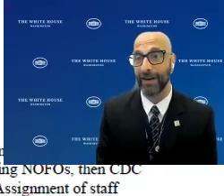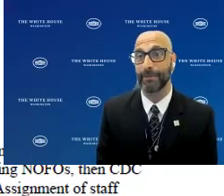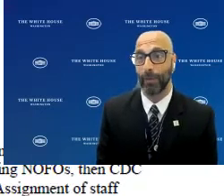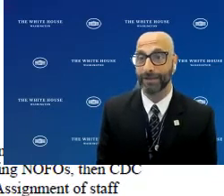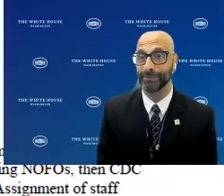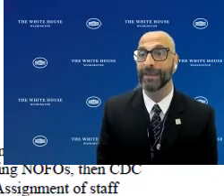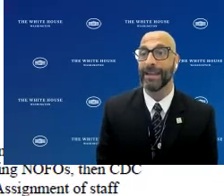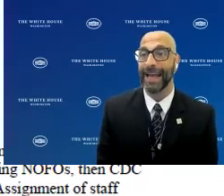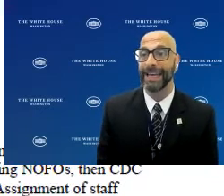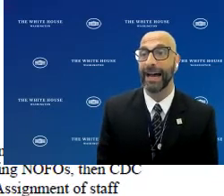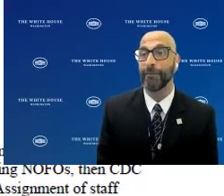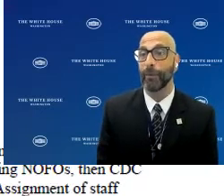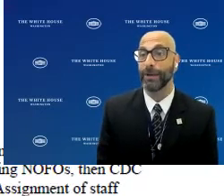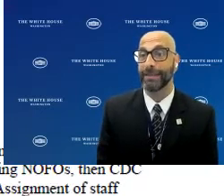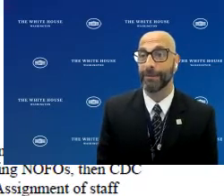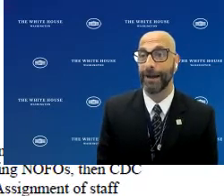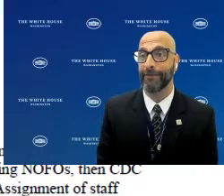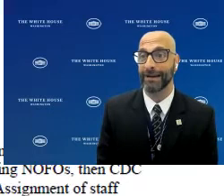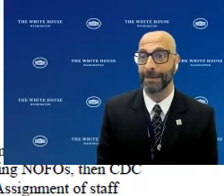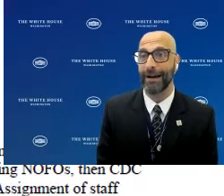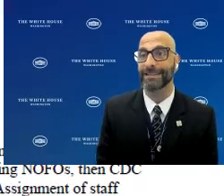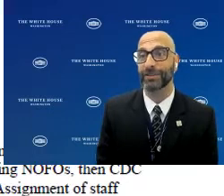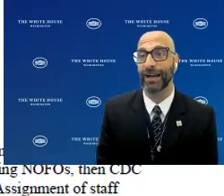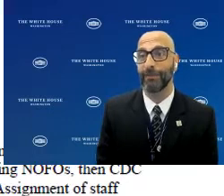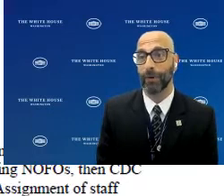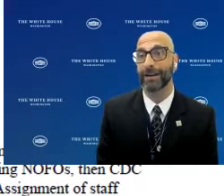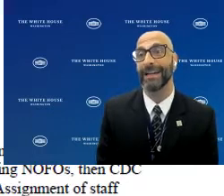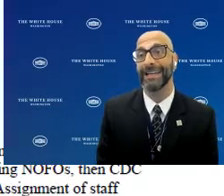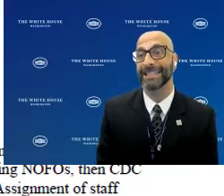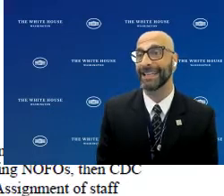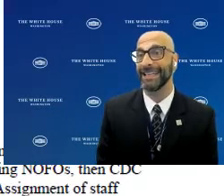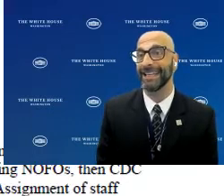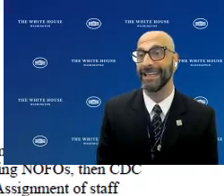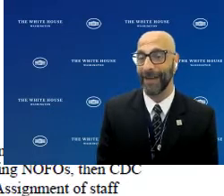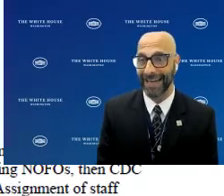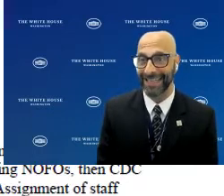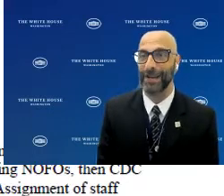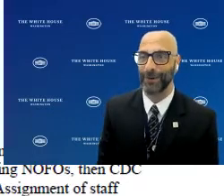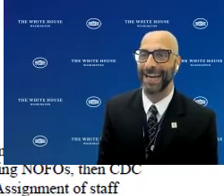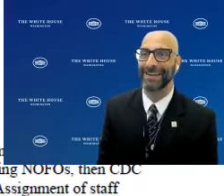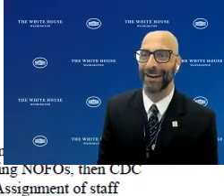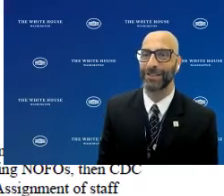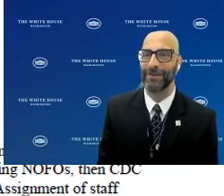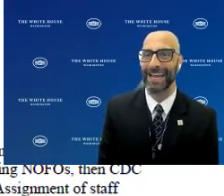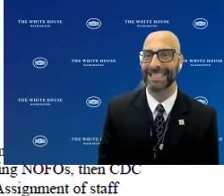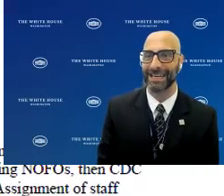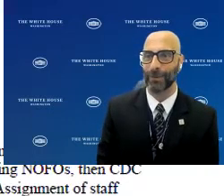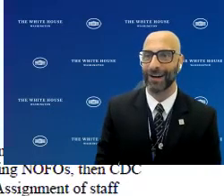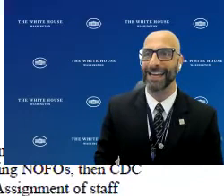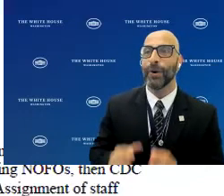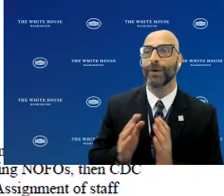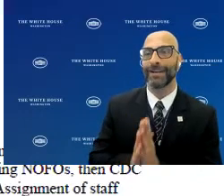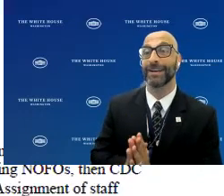this signals something very important, that when you think about monkeypox work, it is in fact ingrained in our